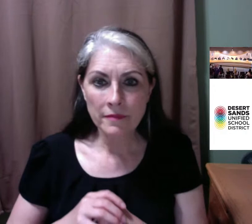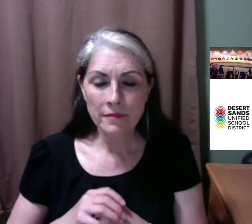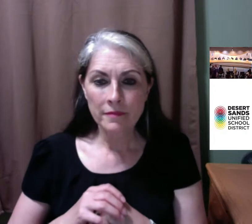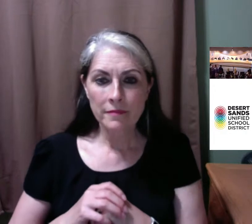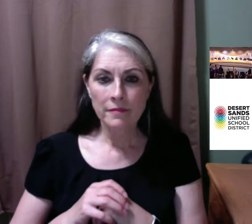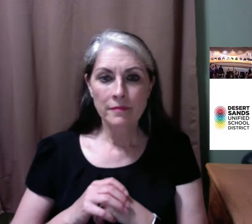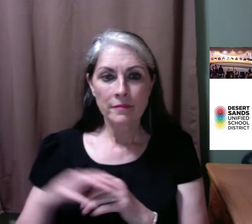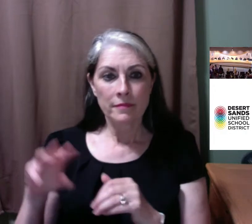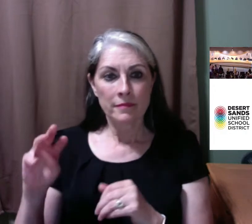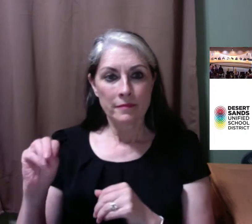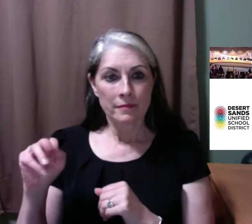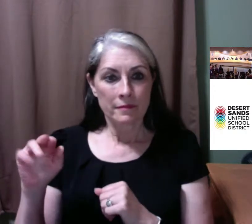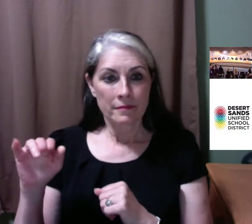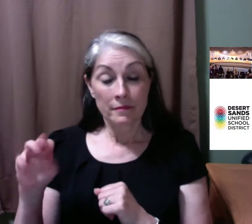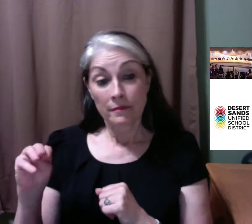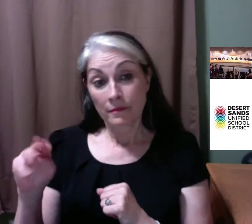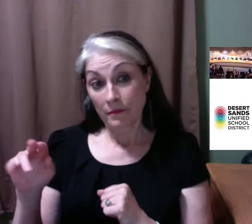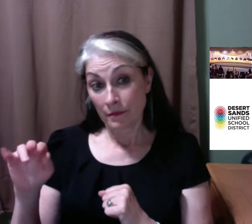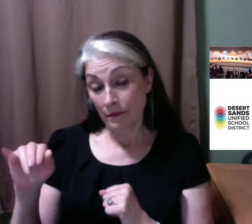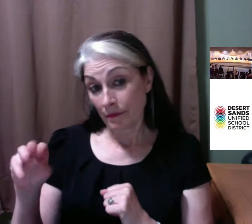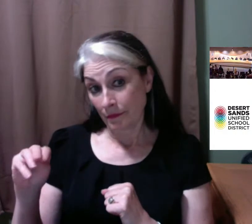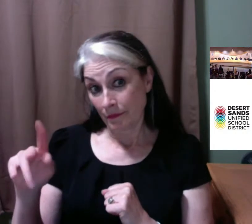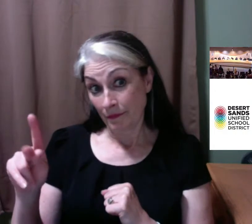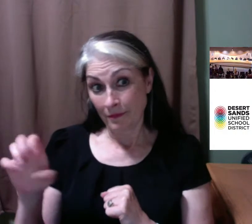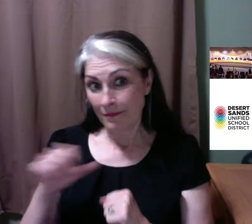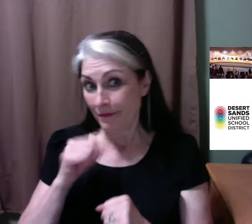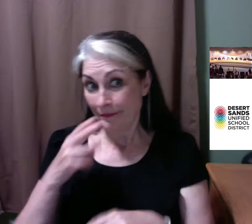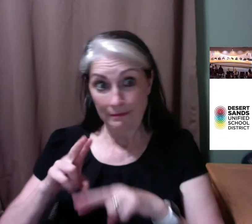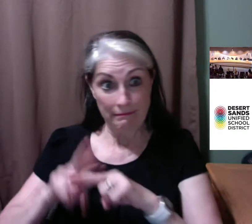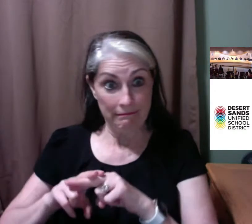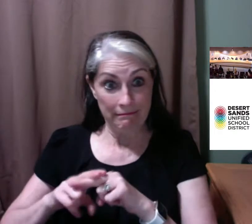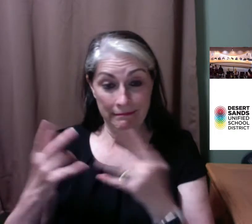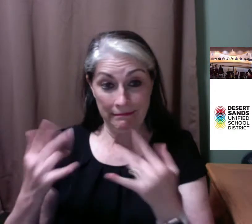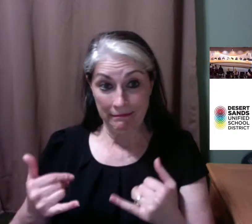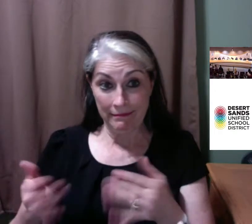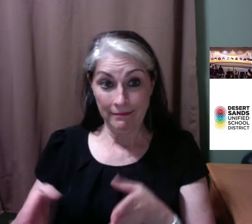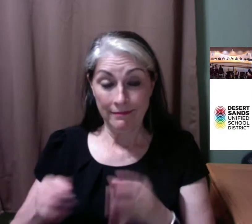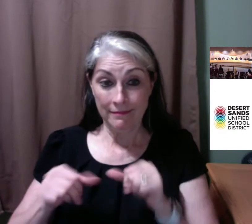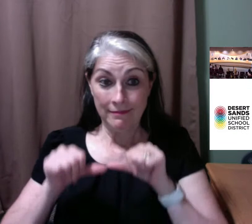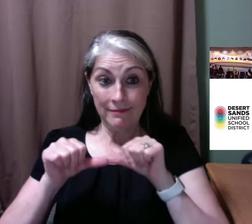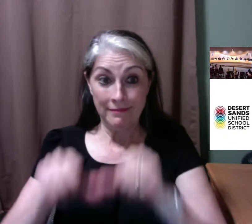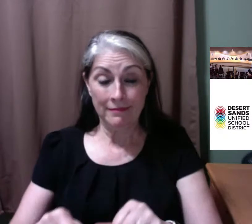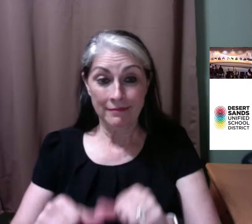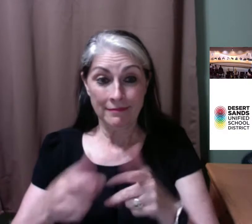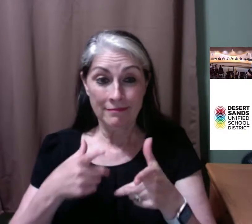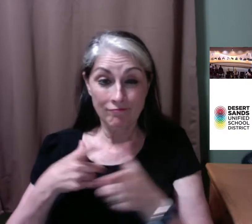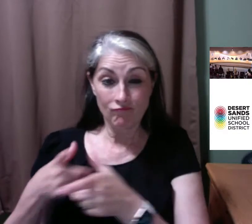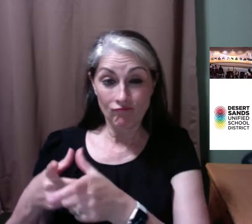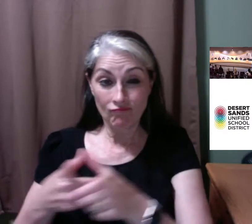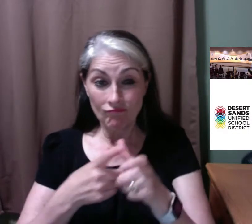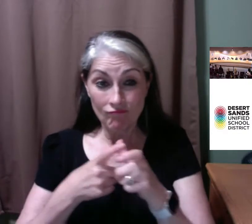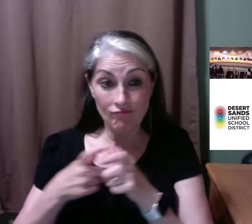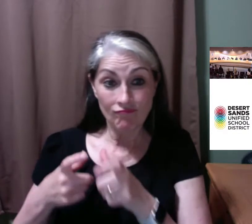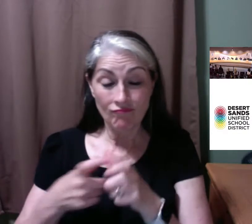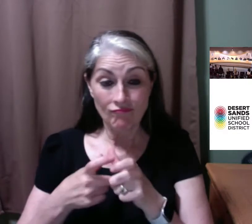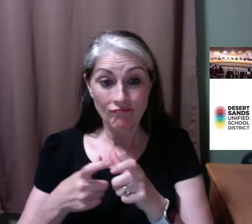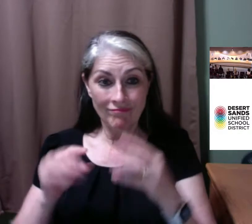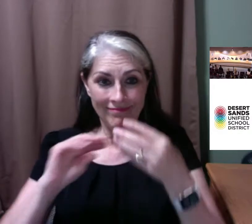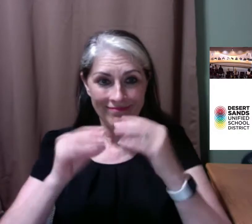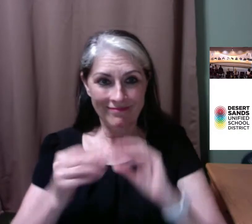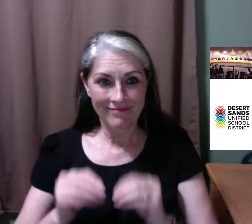Mike, you might not want to sit down. When it comes to track and field, we're going to let the statistics speak for themselves, right?